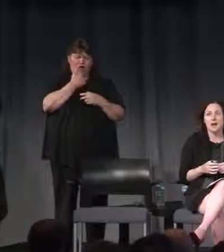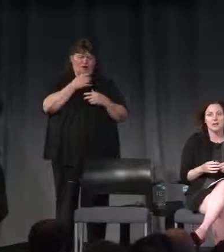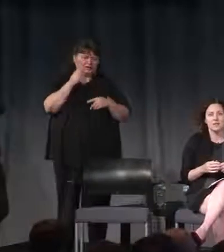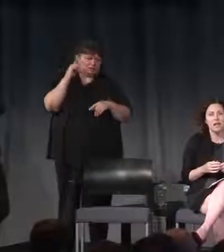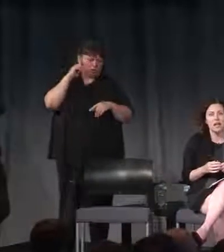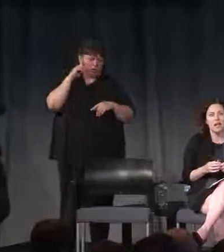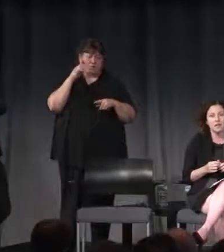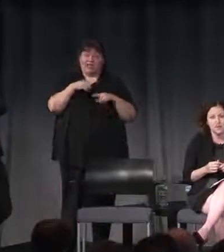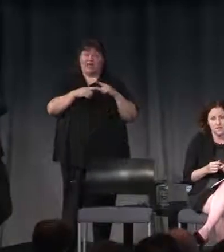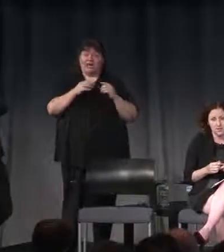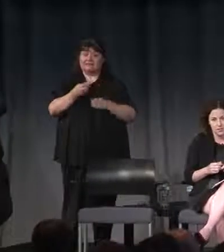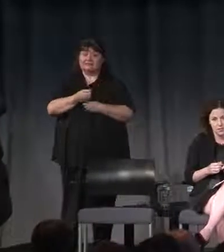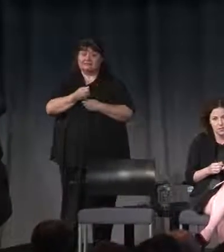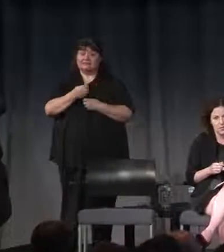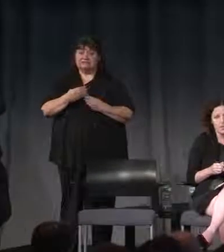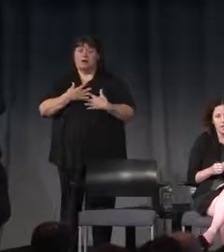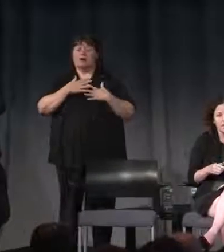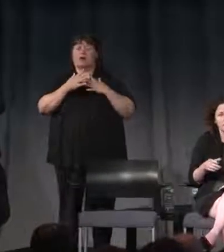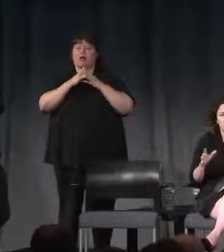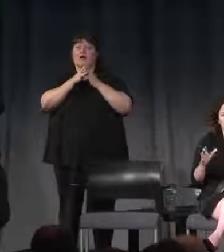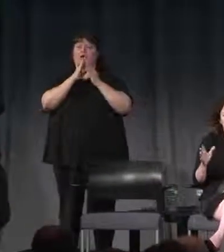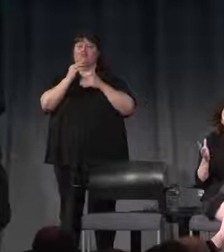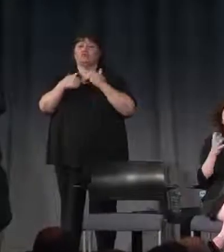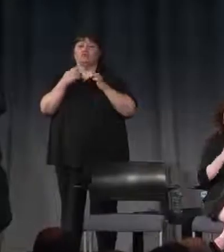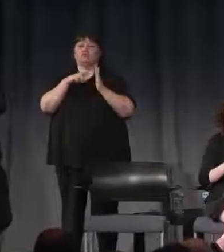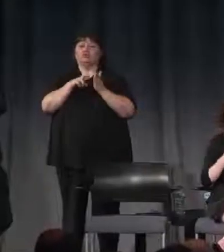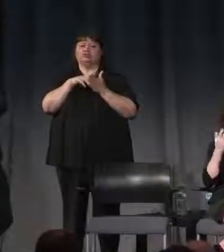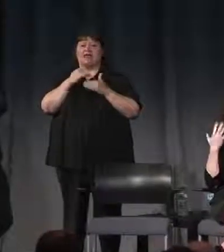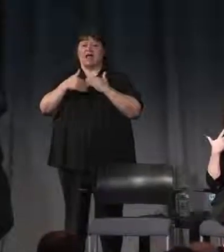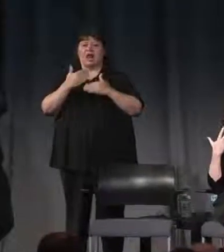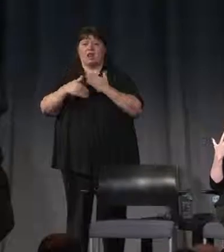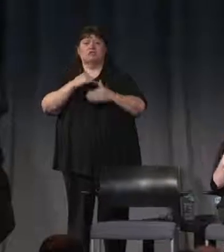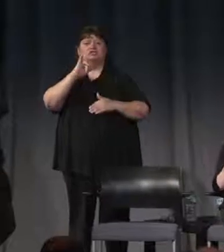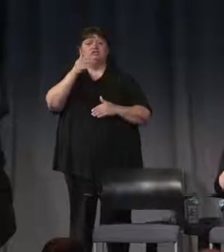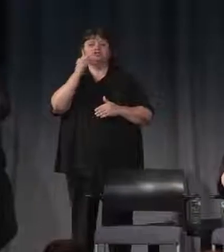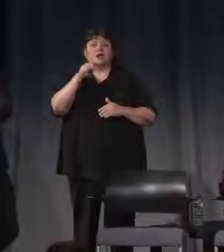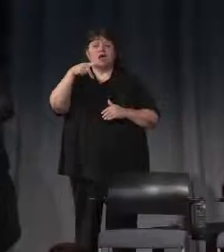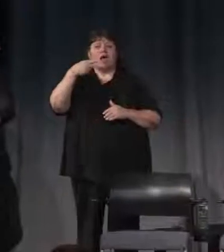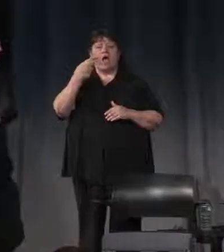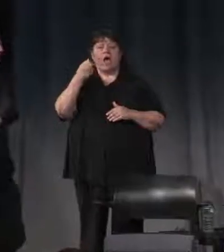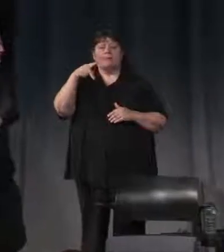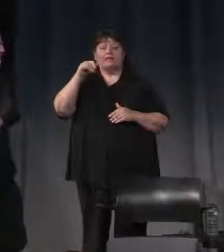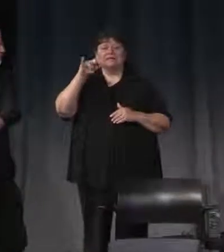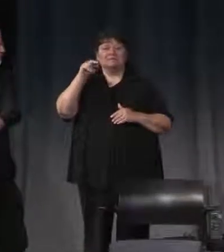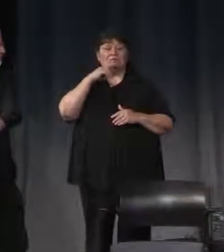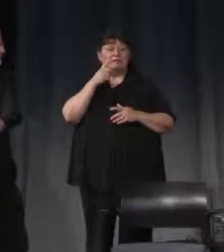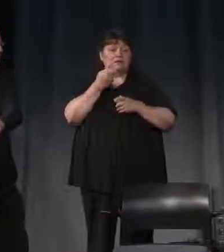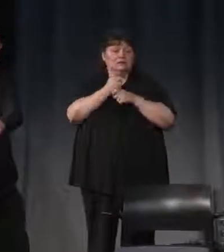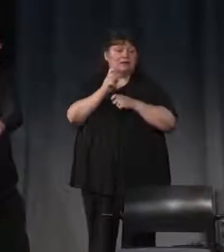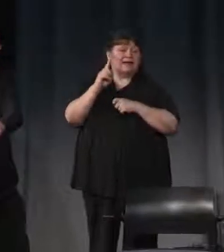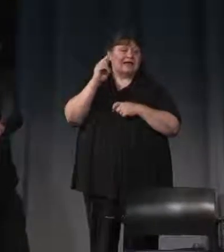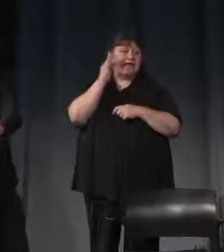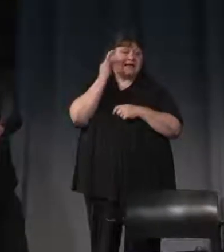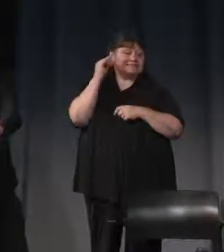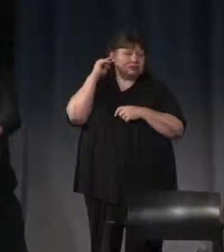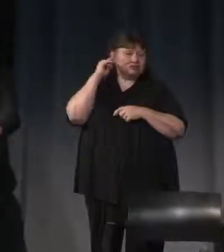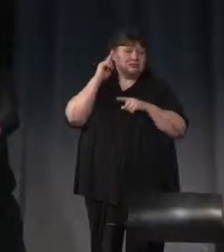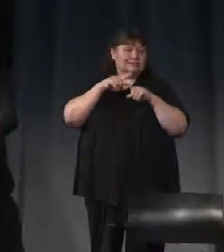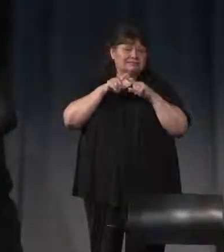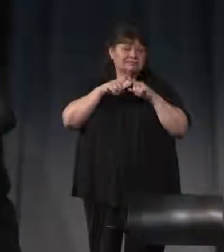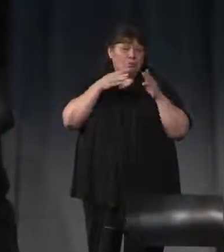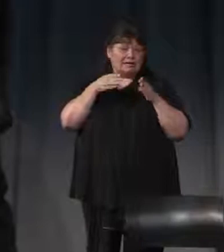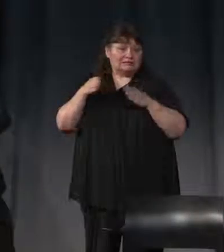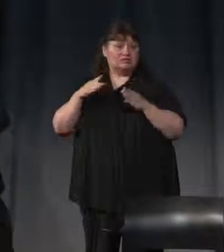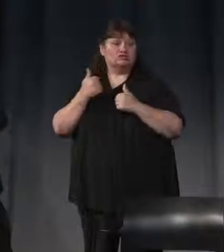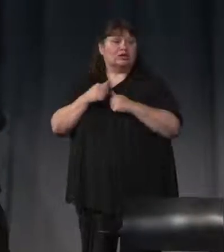that inspired a ton of research at Johns Hopkins with damaging cats' ears in different ways and trying to hear through the